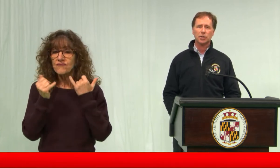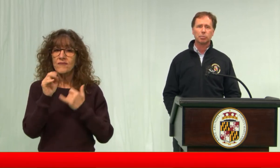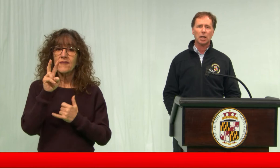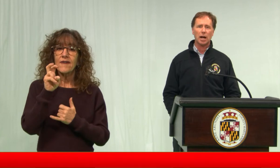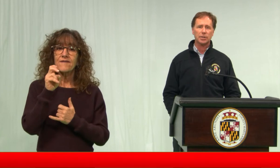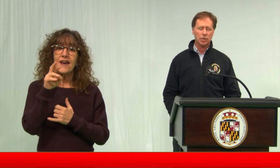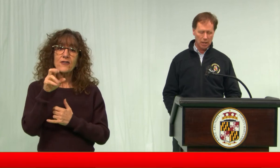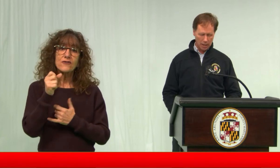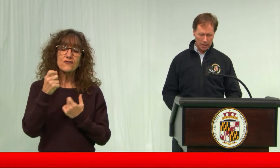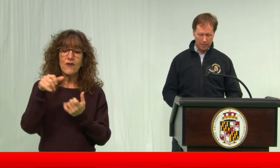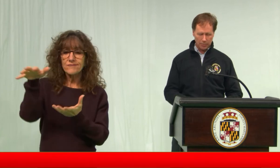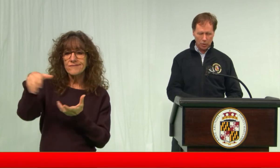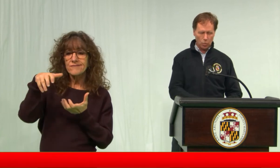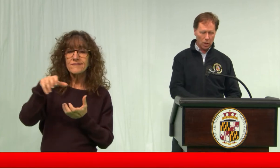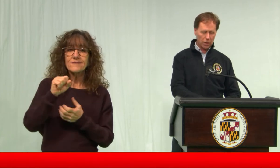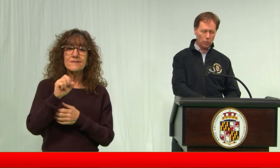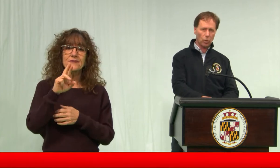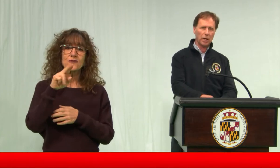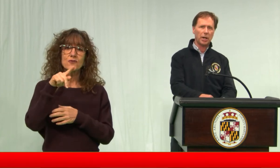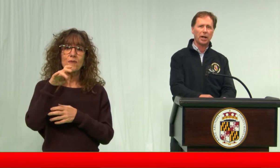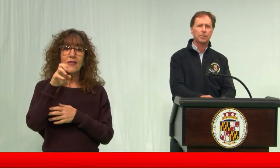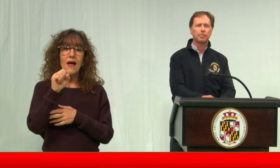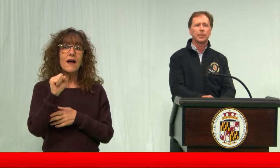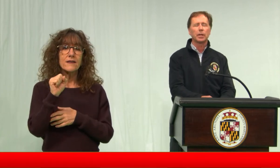trying to get supplies.